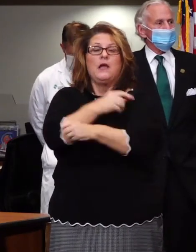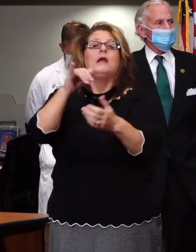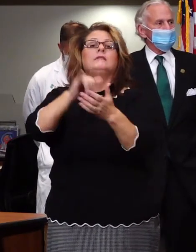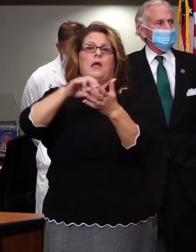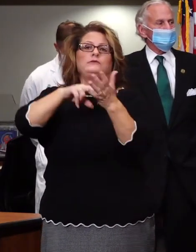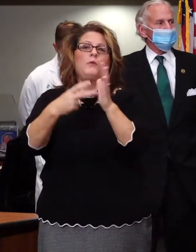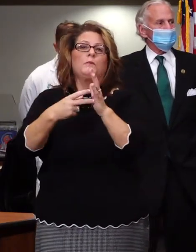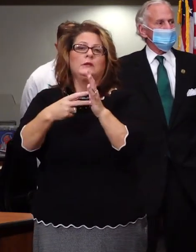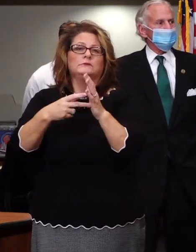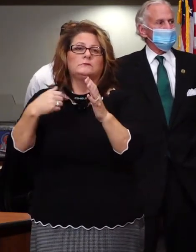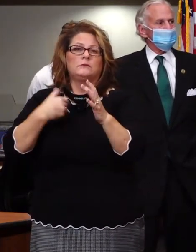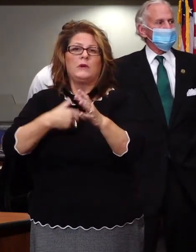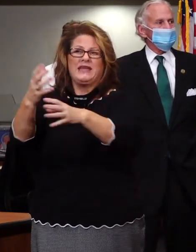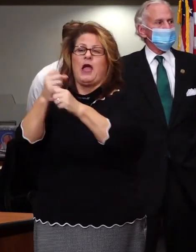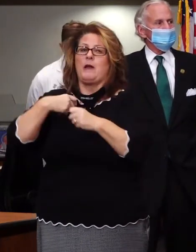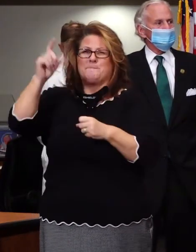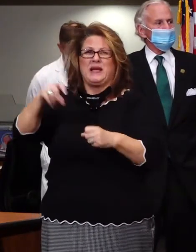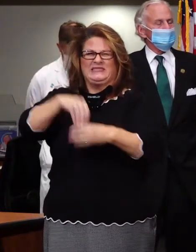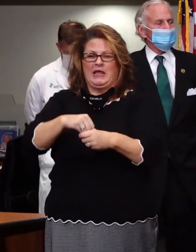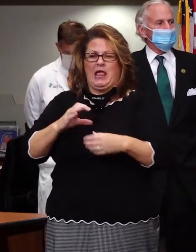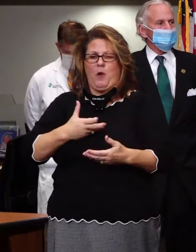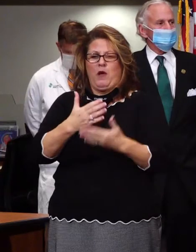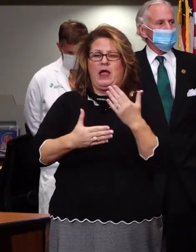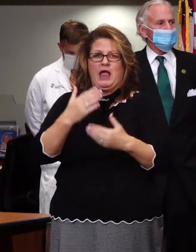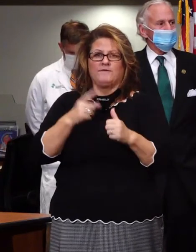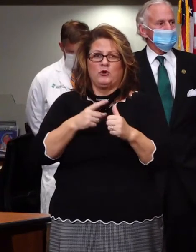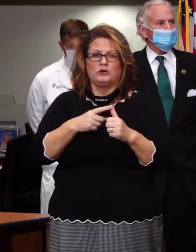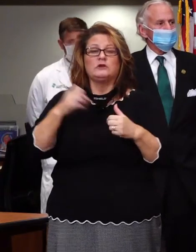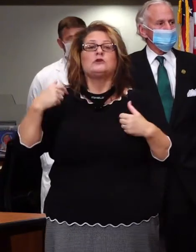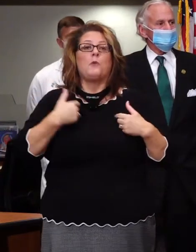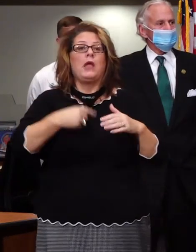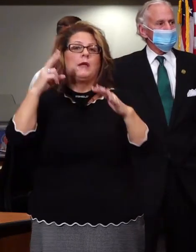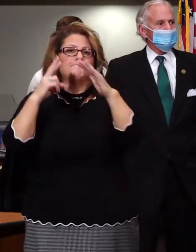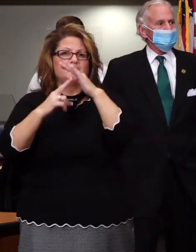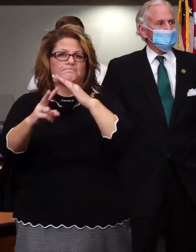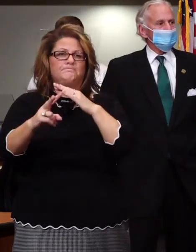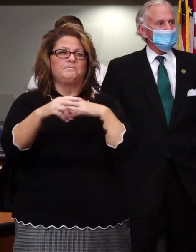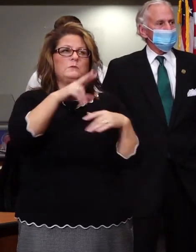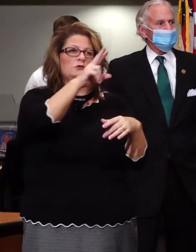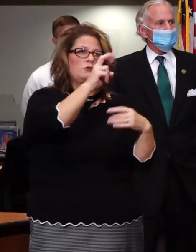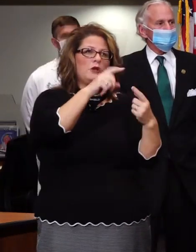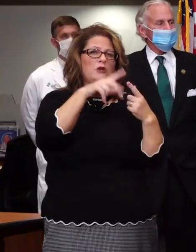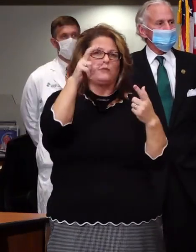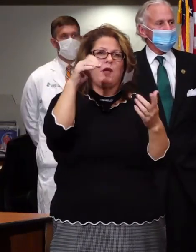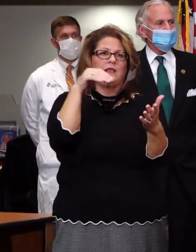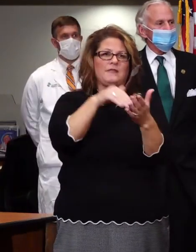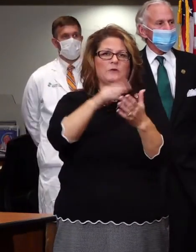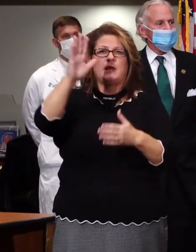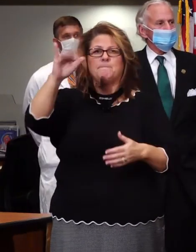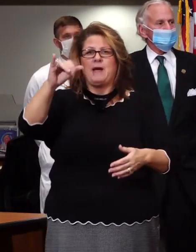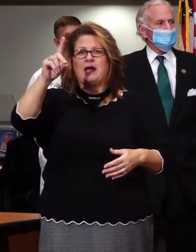always the tricky part. We anticipate that we'll have 200 to 300,000 between now and the end of the year, and we'll end up getting some each